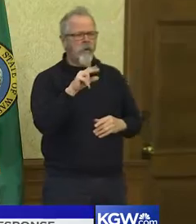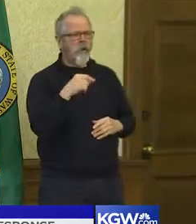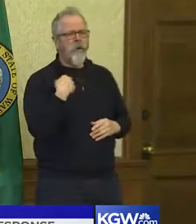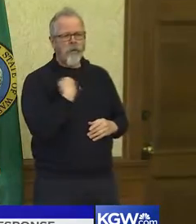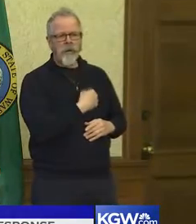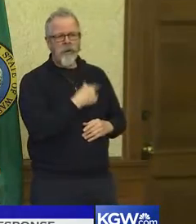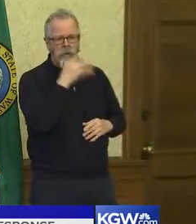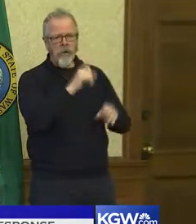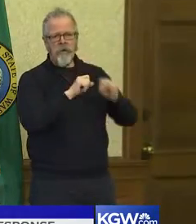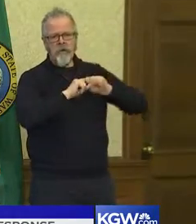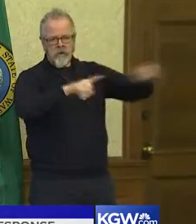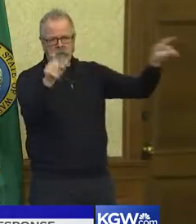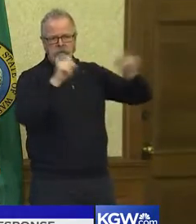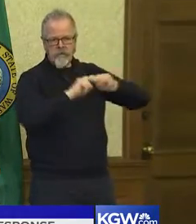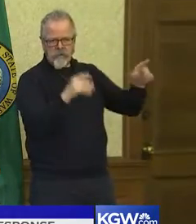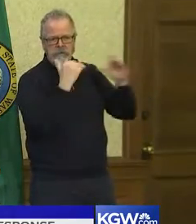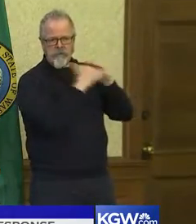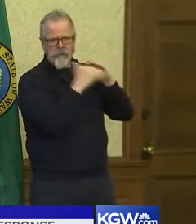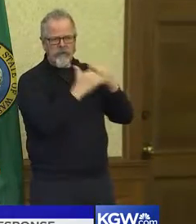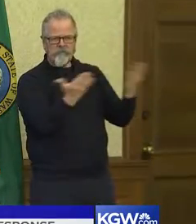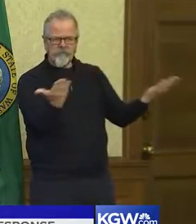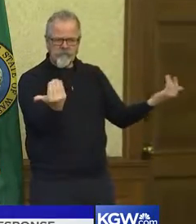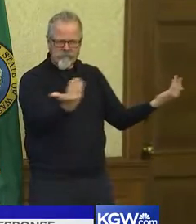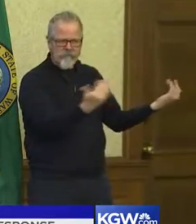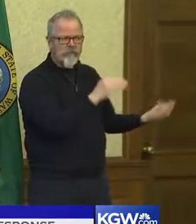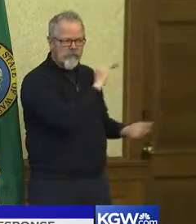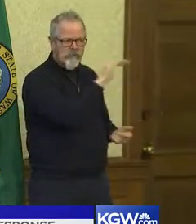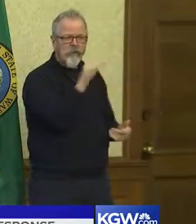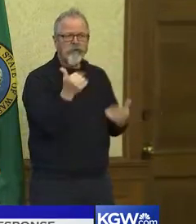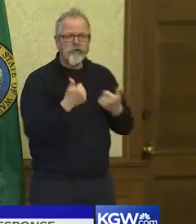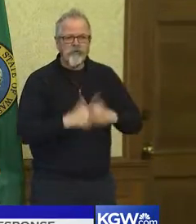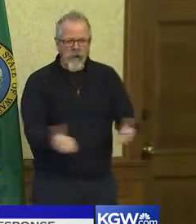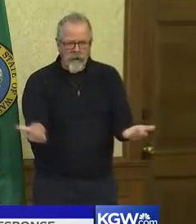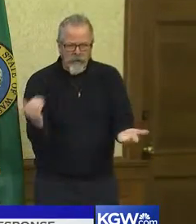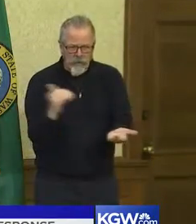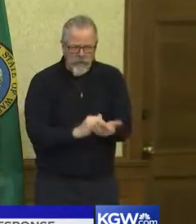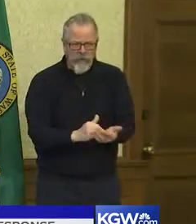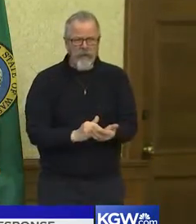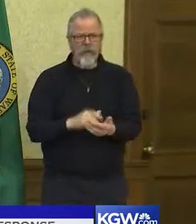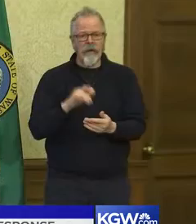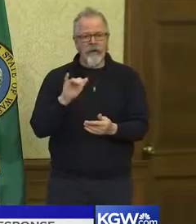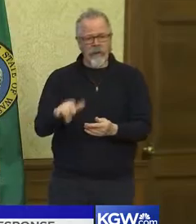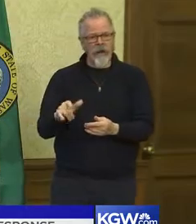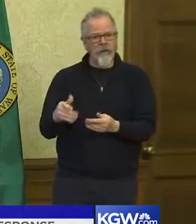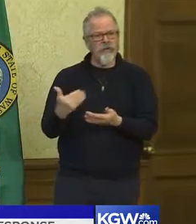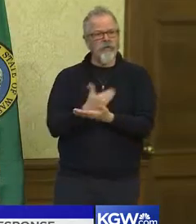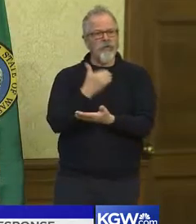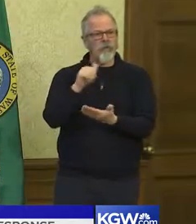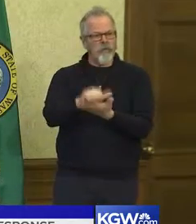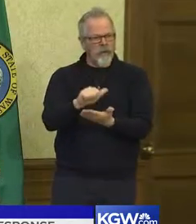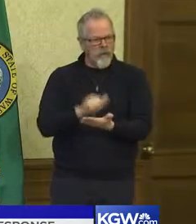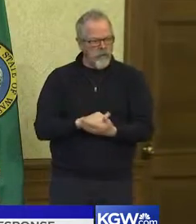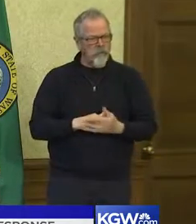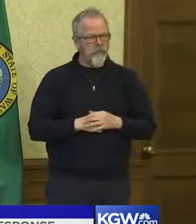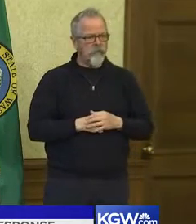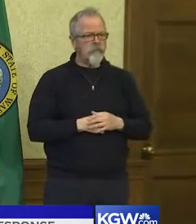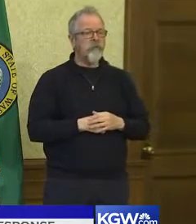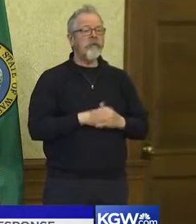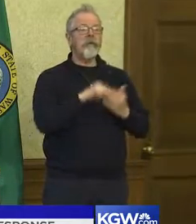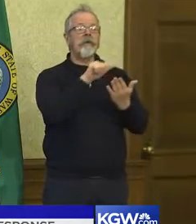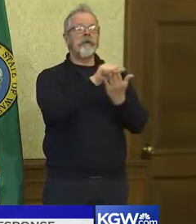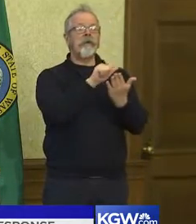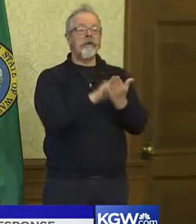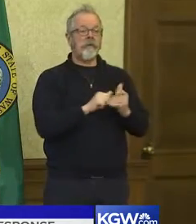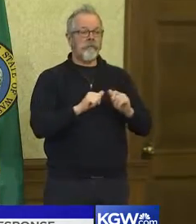go to their account and sign in, and in their account they will see the link that will help them apply for the expanded unemployment